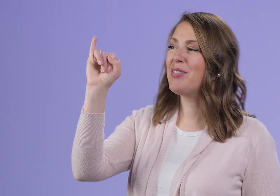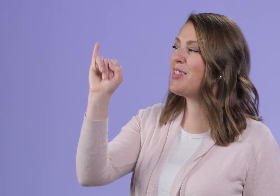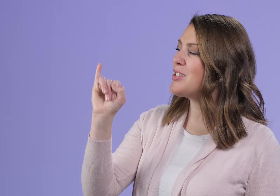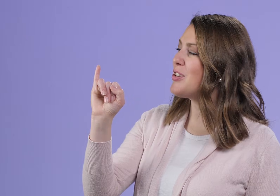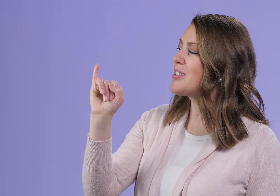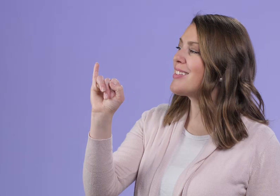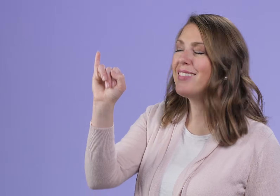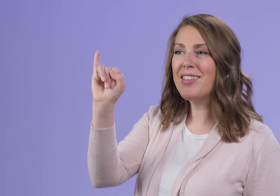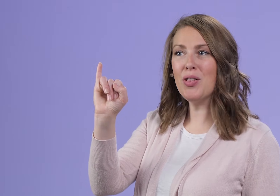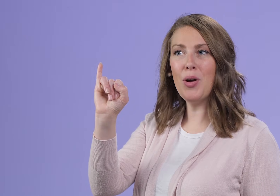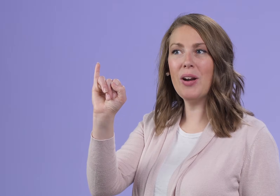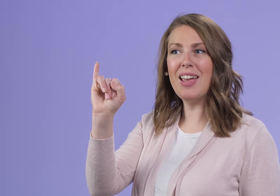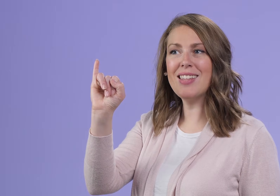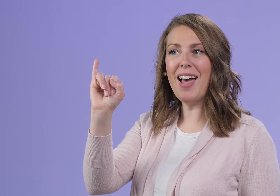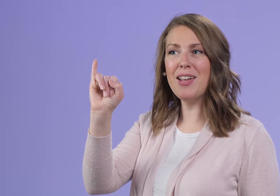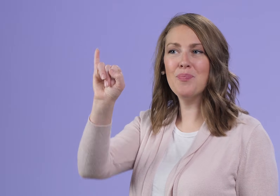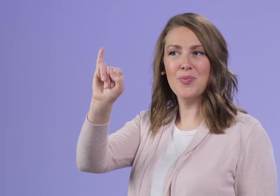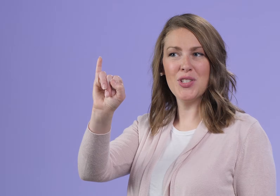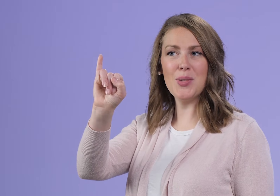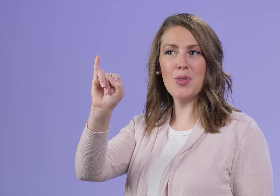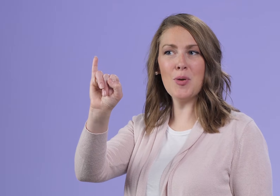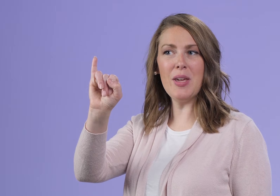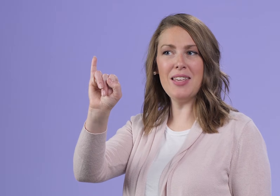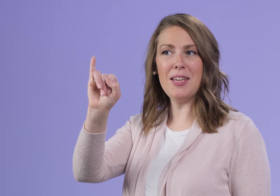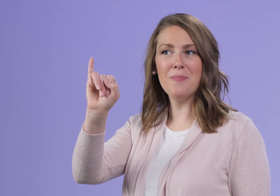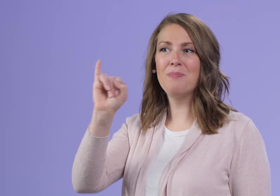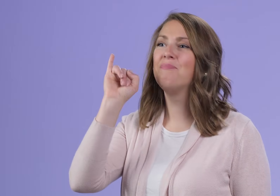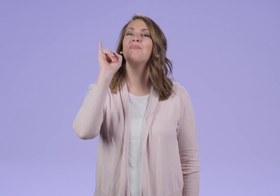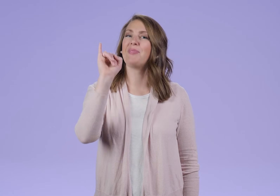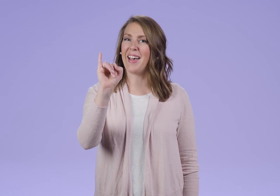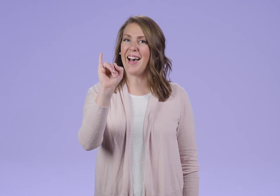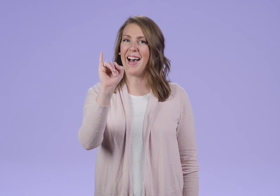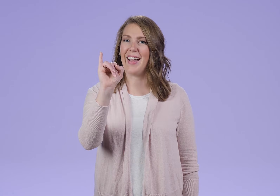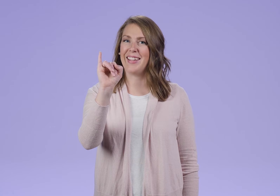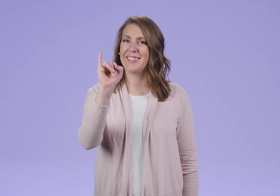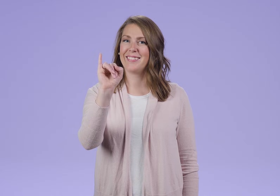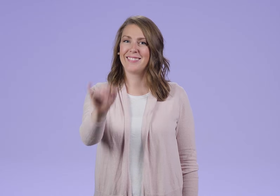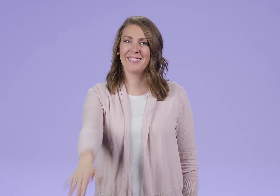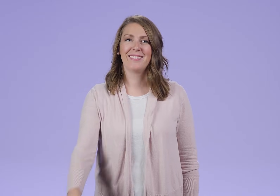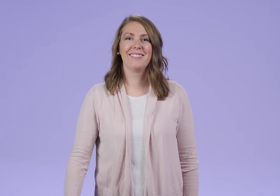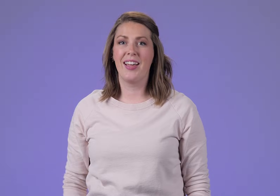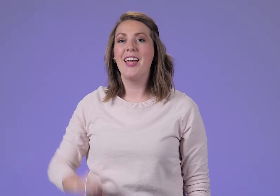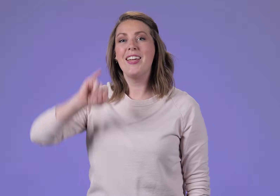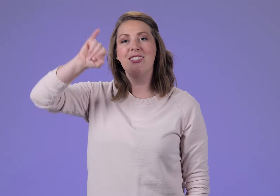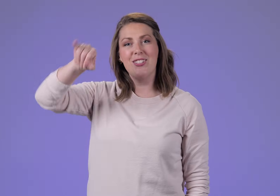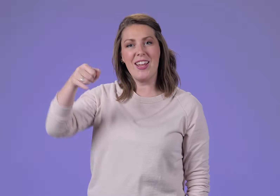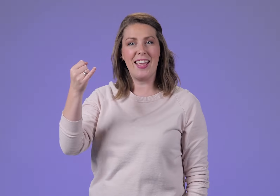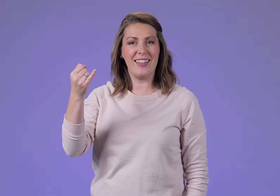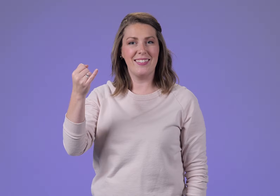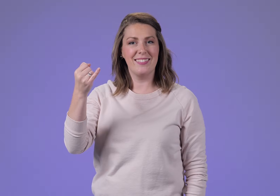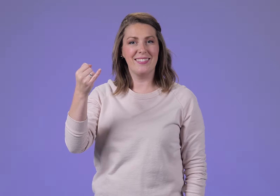This looks like the lowercase I, just with your pinky. I. J.